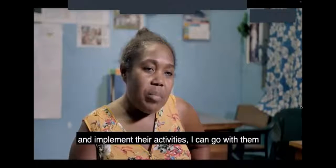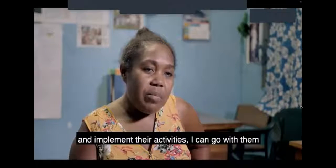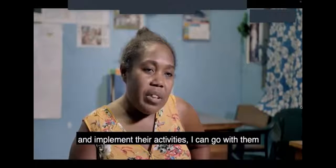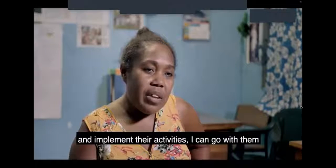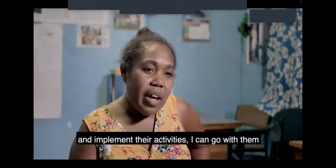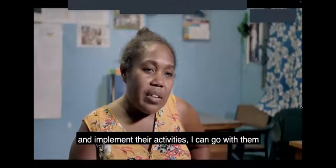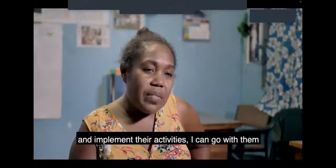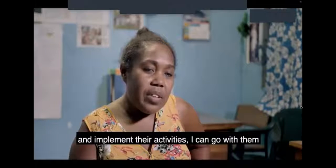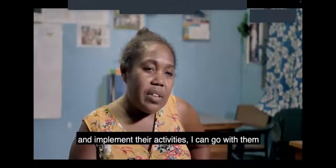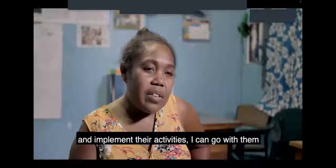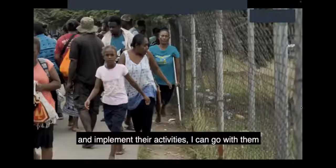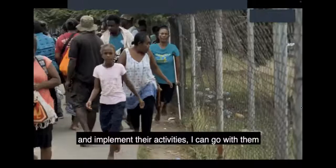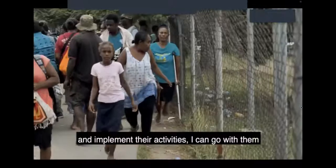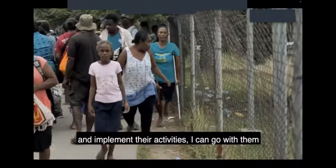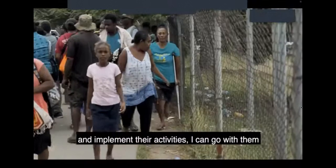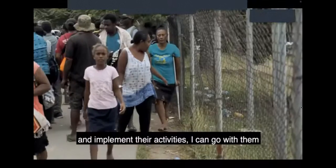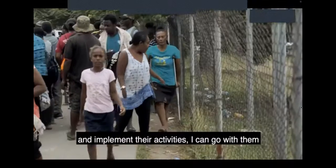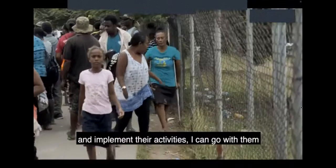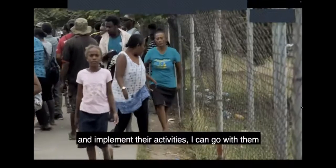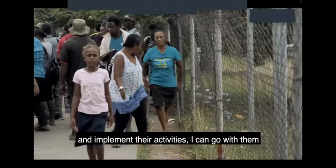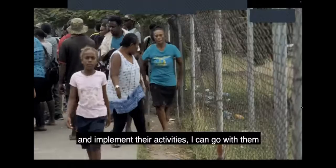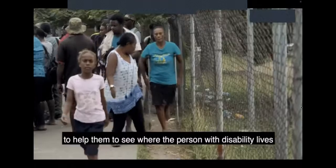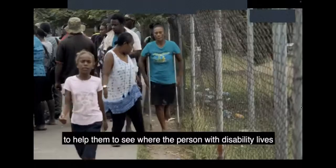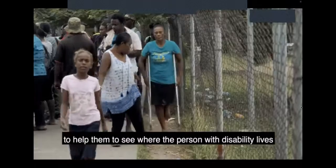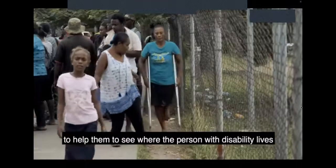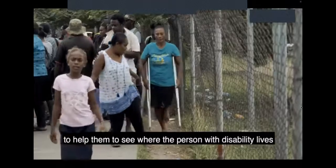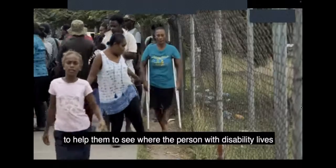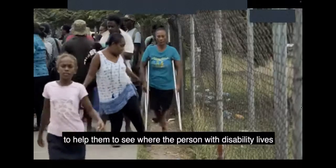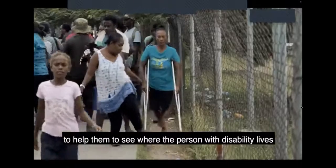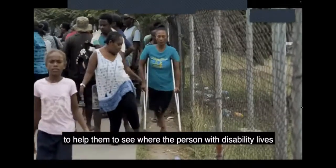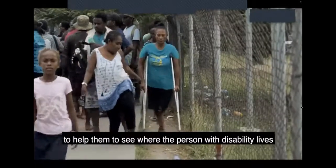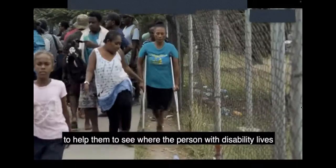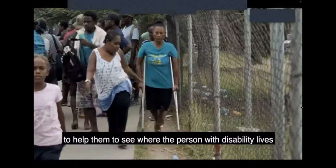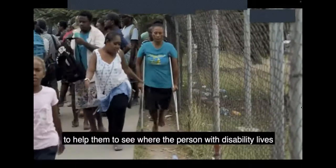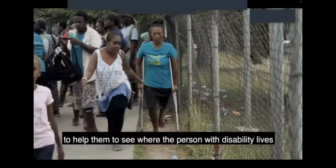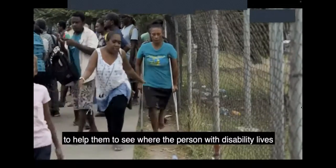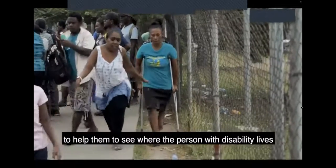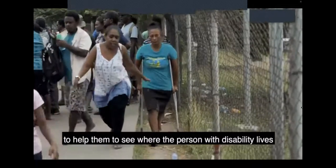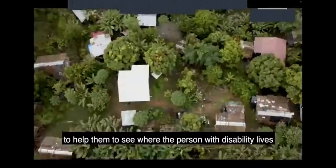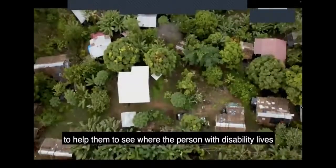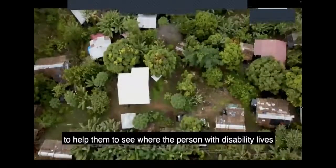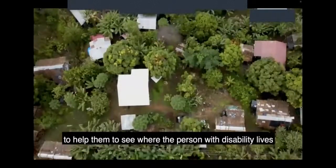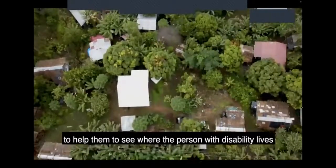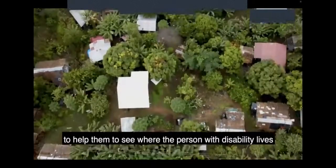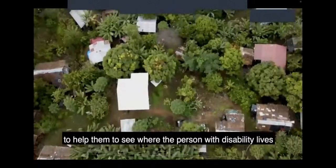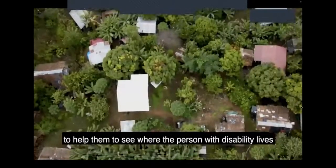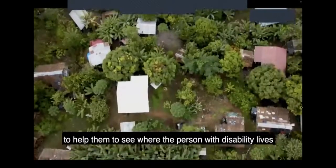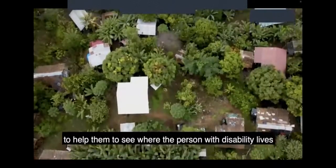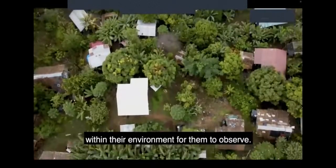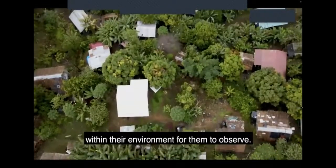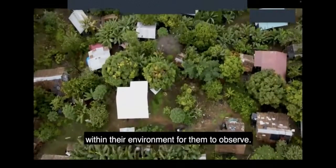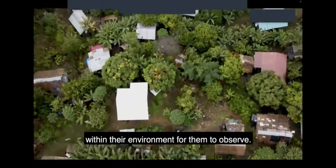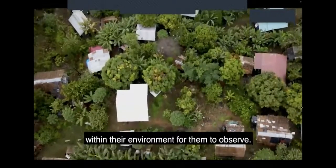out and implement their activities, I can go with them to help them to see where the person with disability